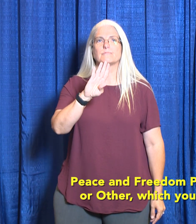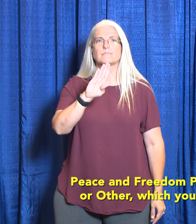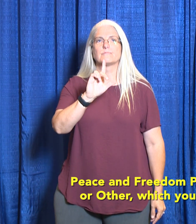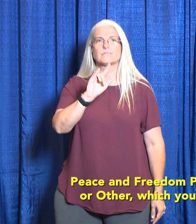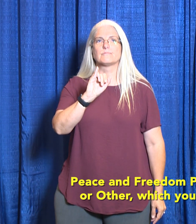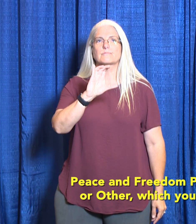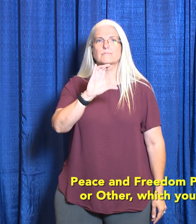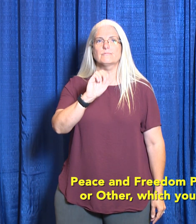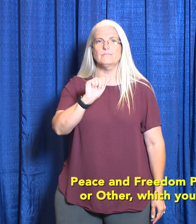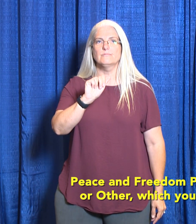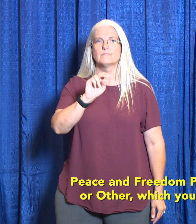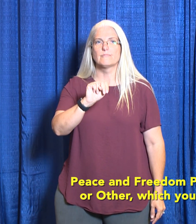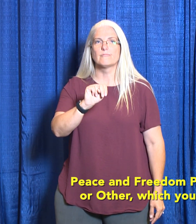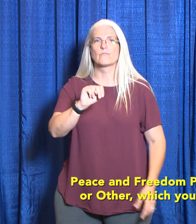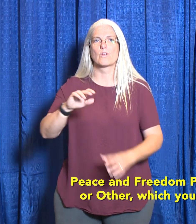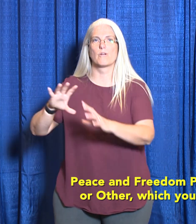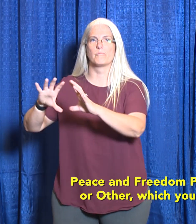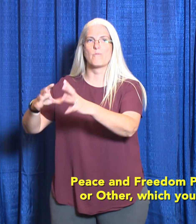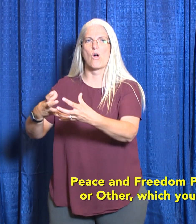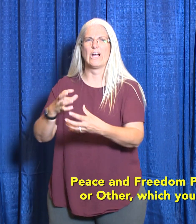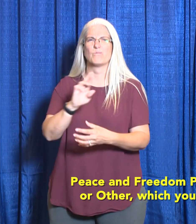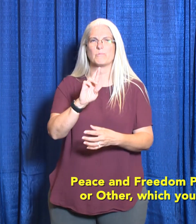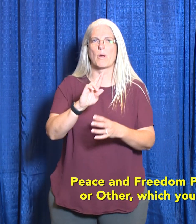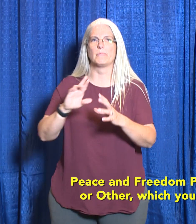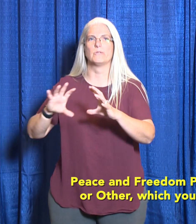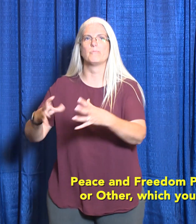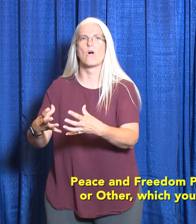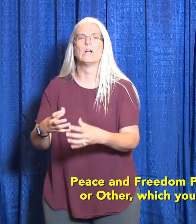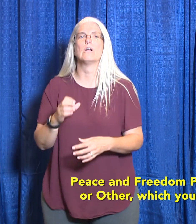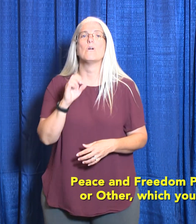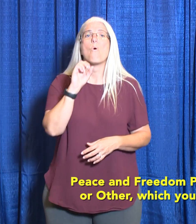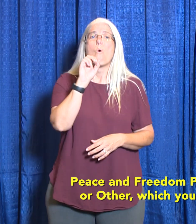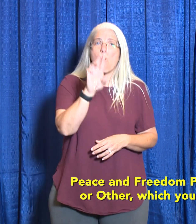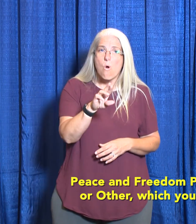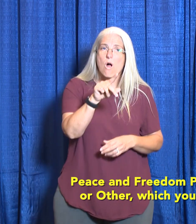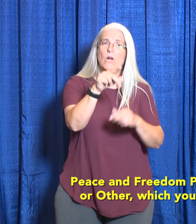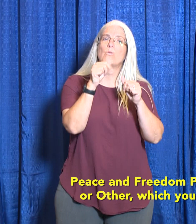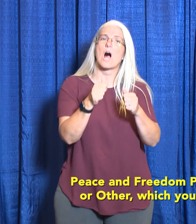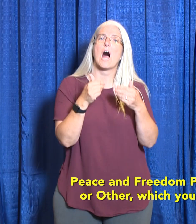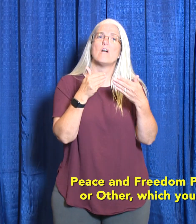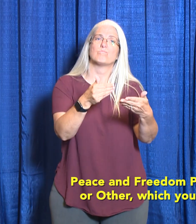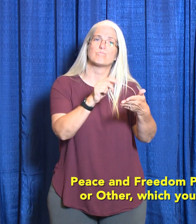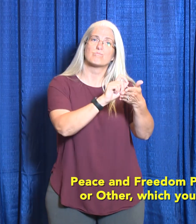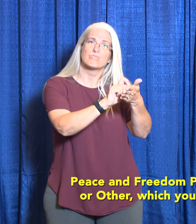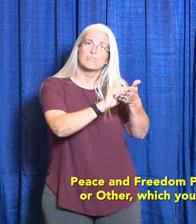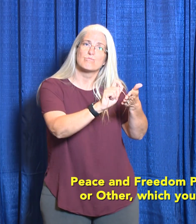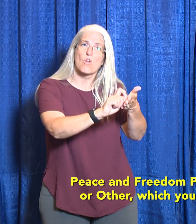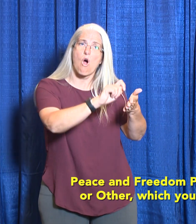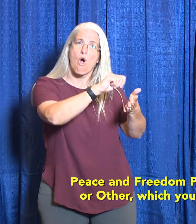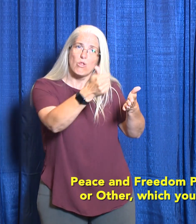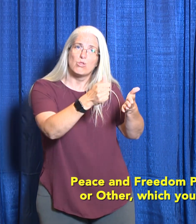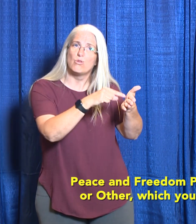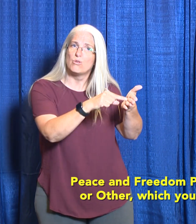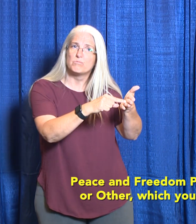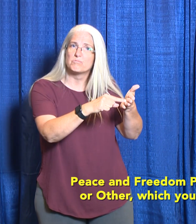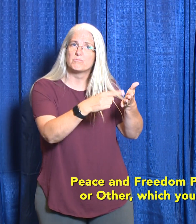Republican Party, or other. which you will need to write in.